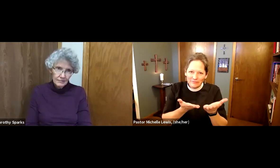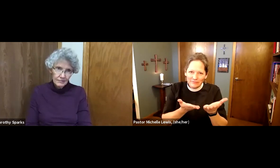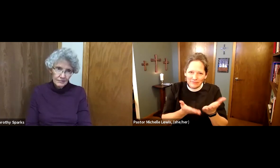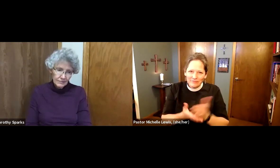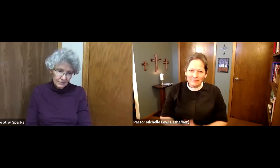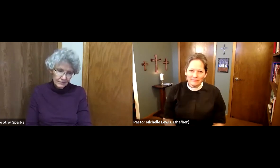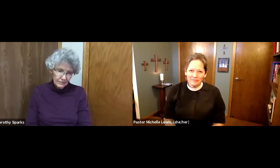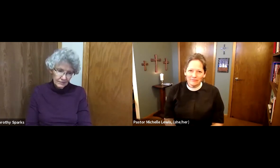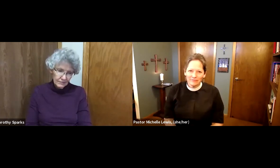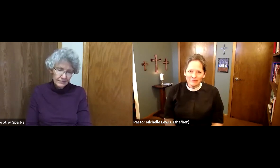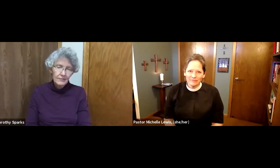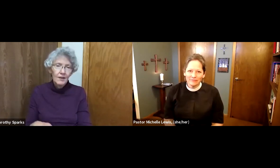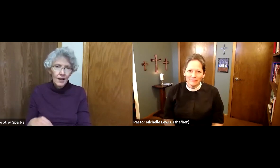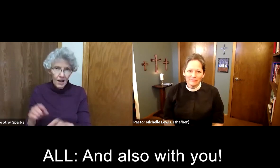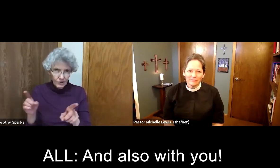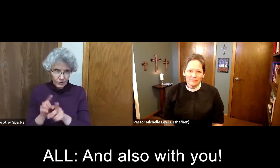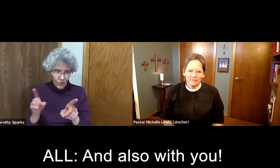The Lord be with you.